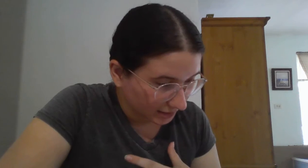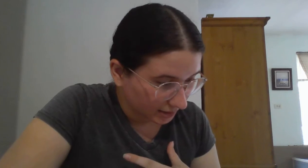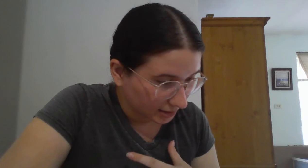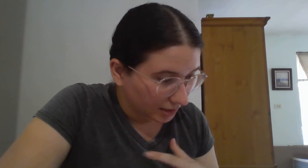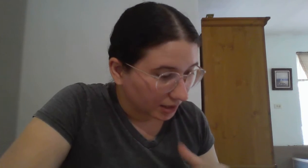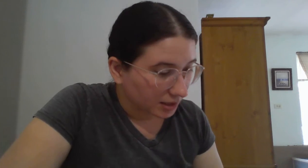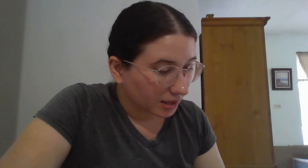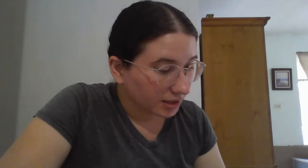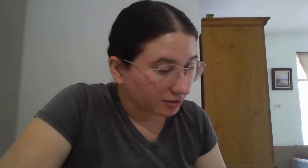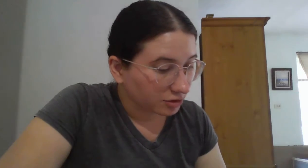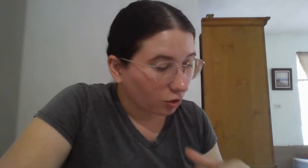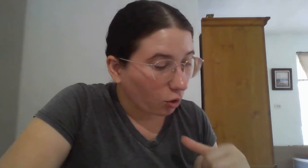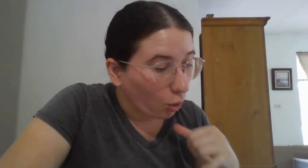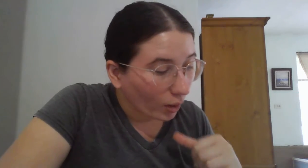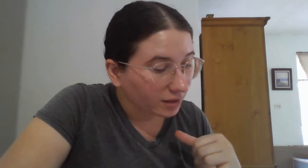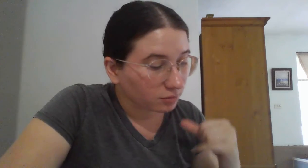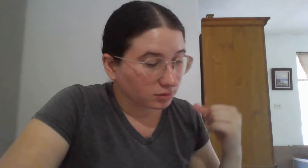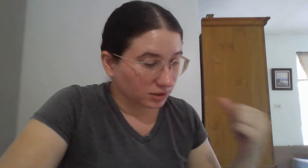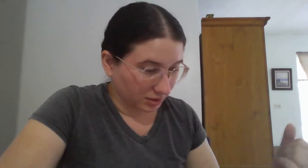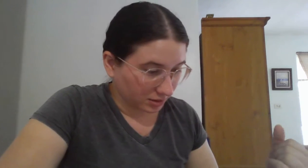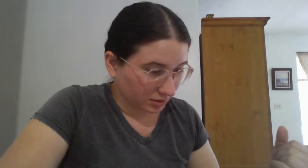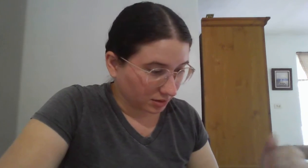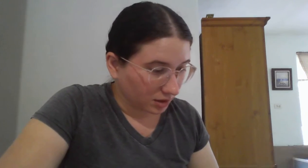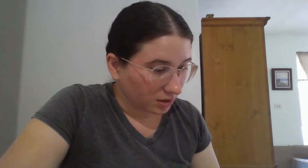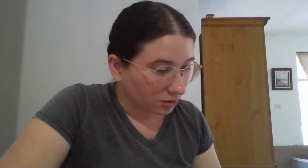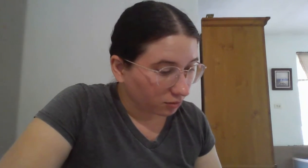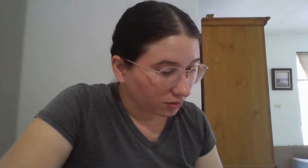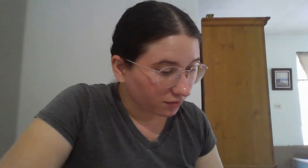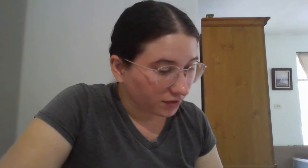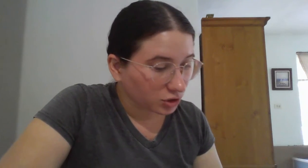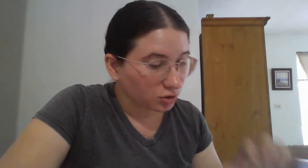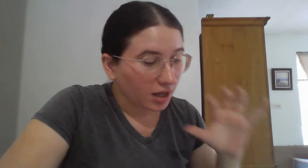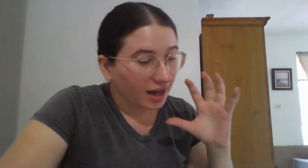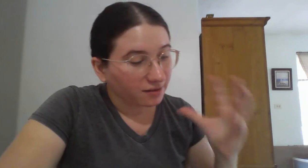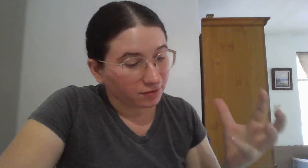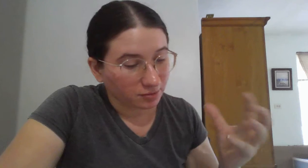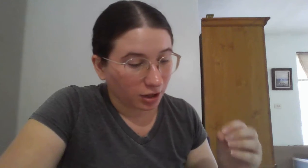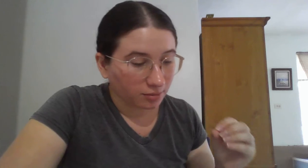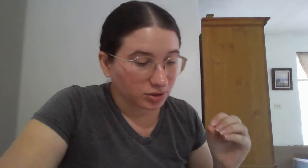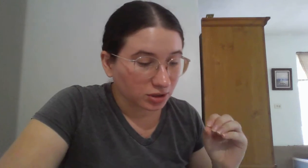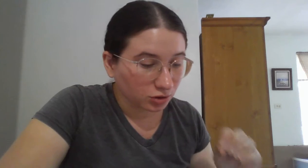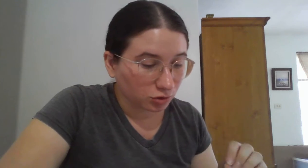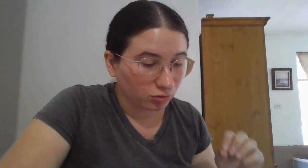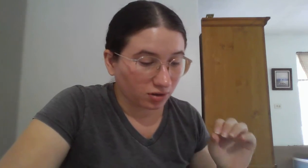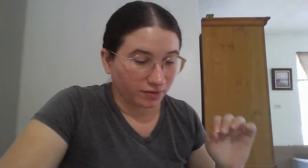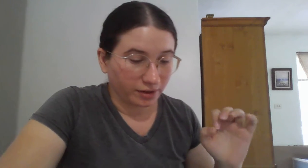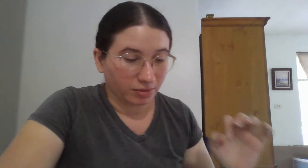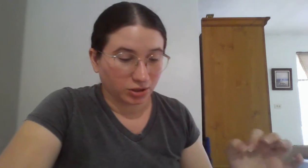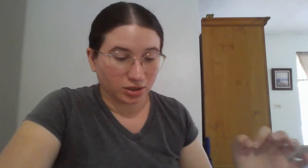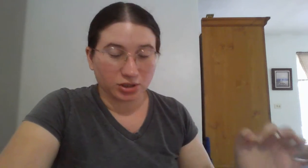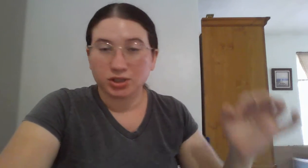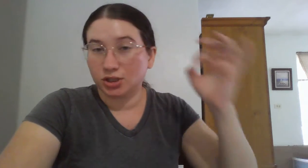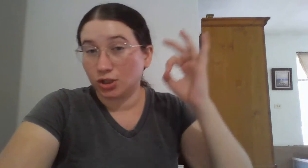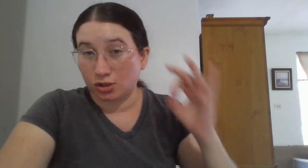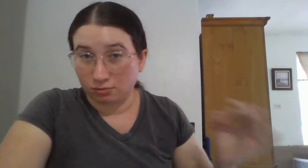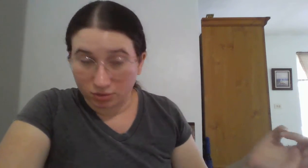tense. Then there's a quick release. Note the facial adverb commonly used with the very modulation is shown